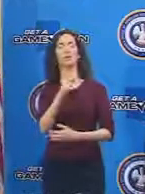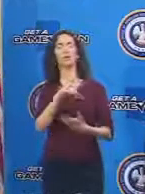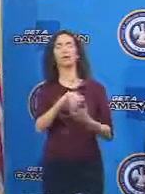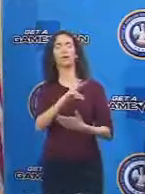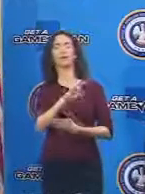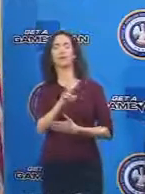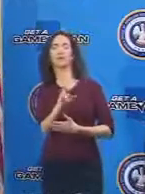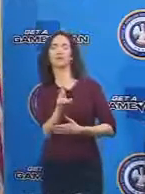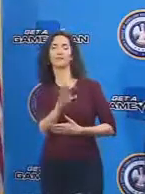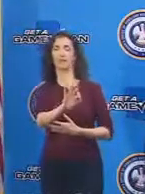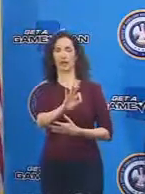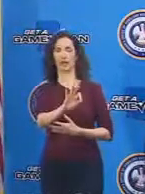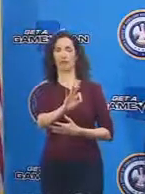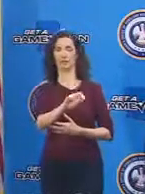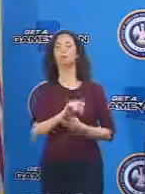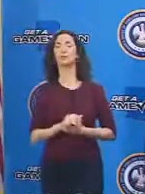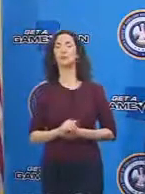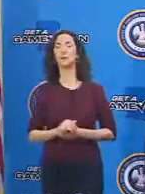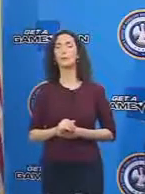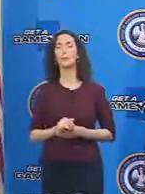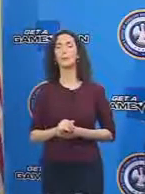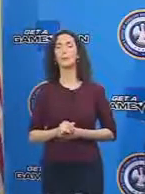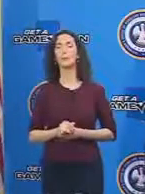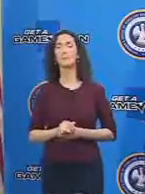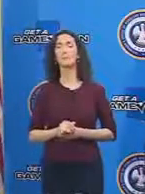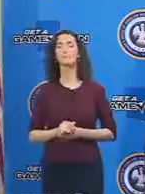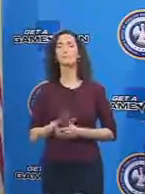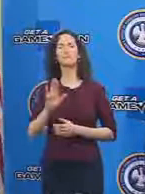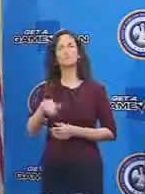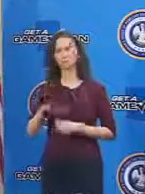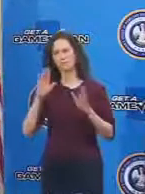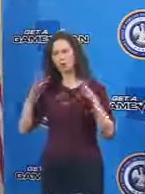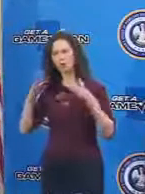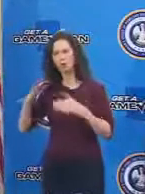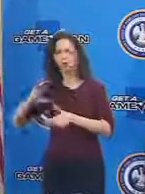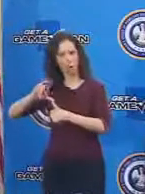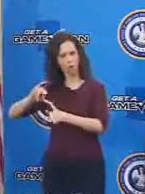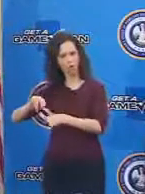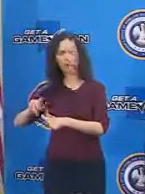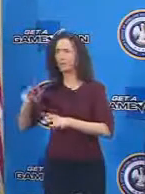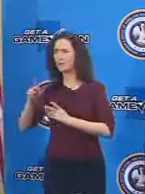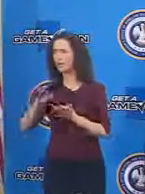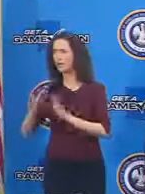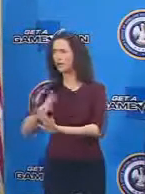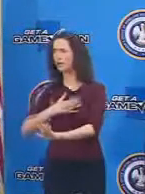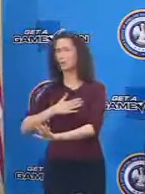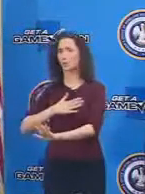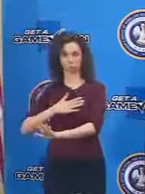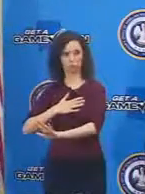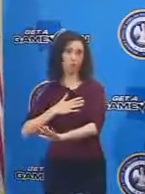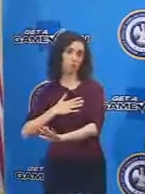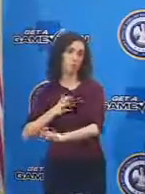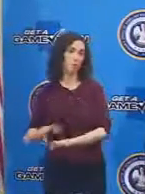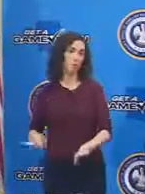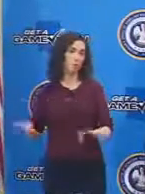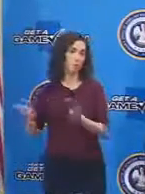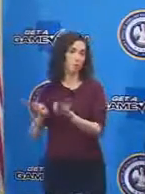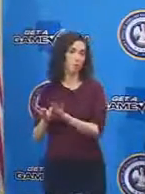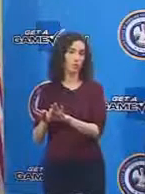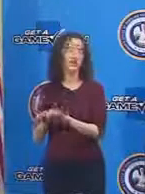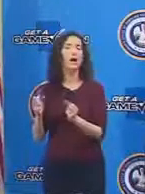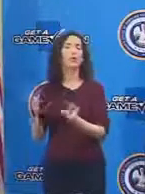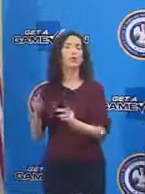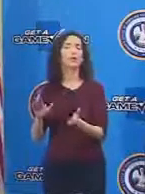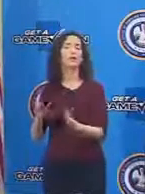12,779. And there's been a lot of focus on the storm and the deaths associated with it, and there should be. That number is